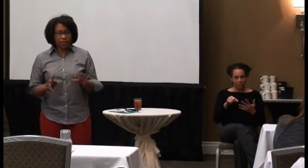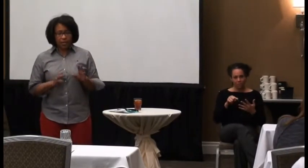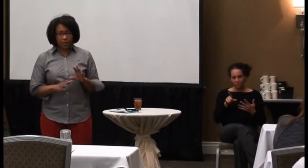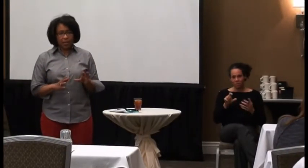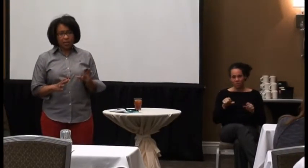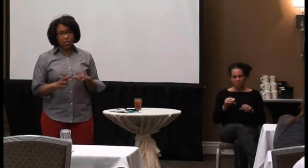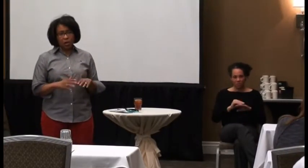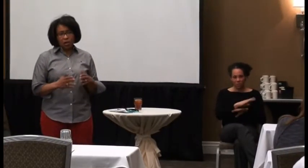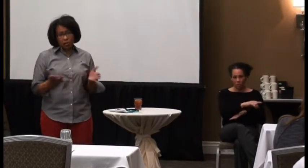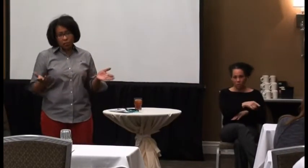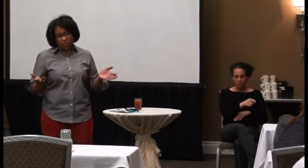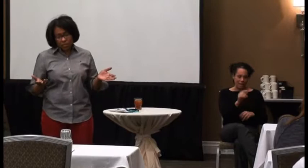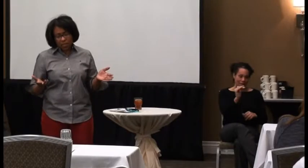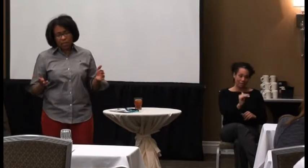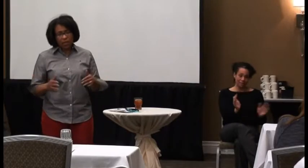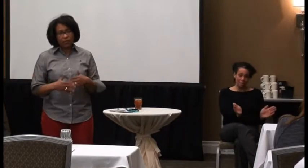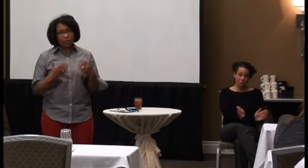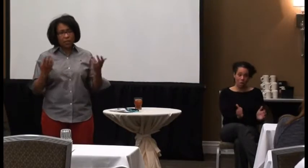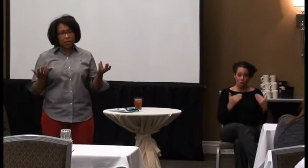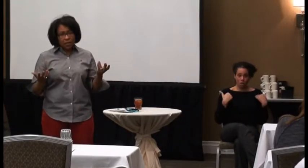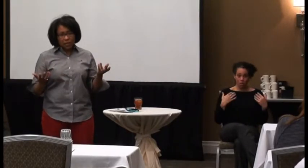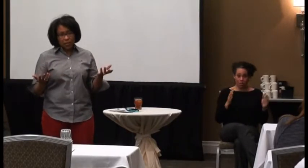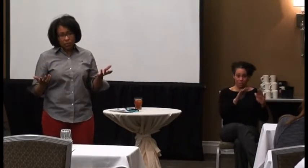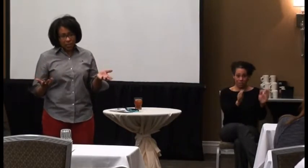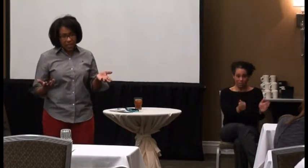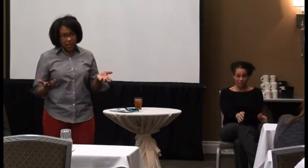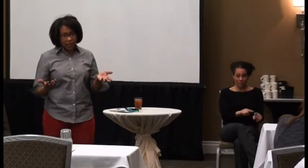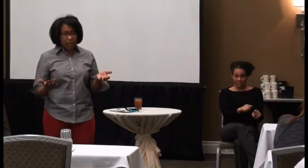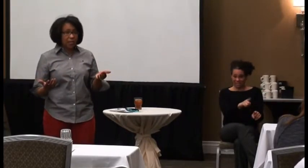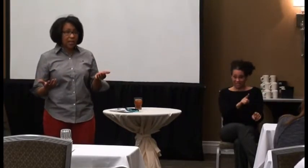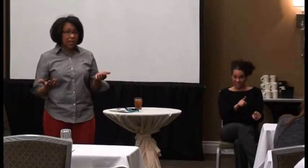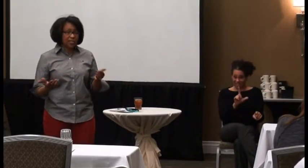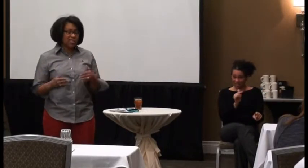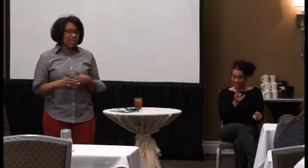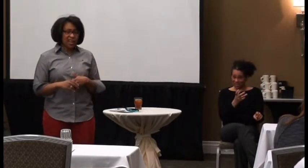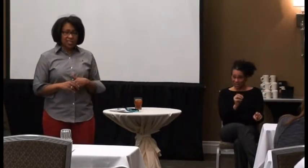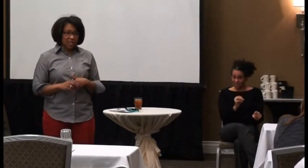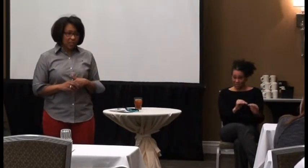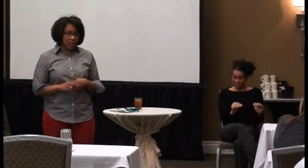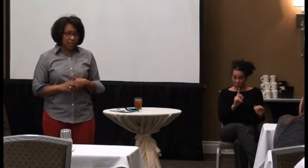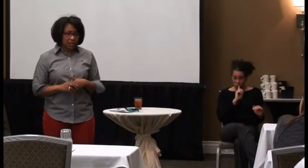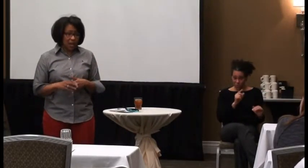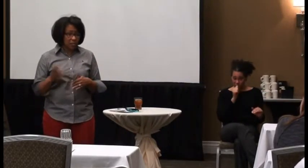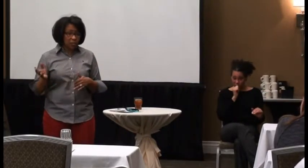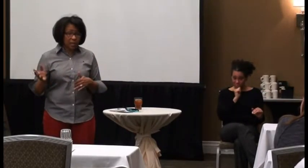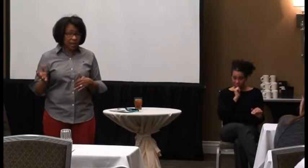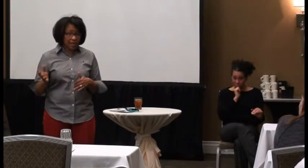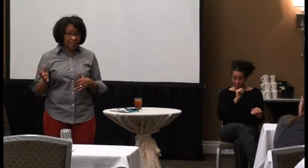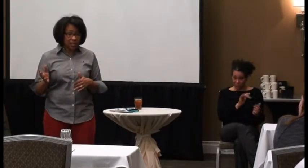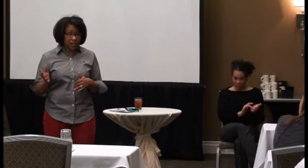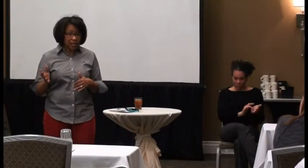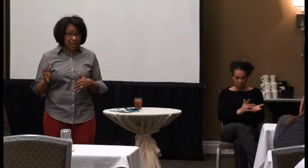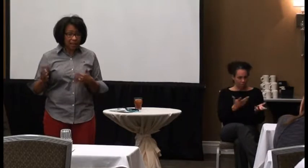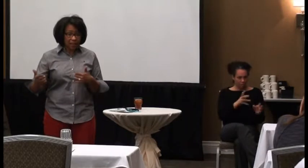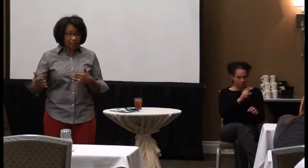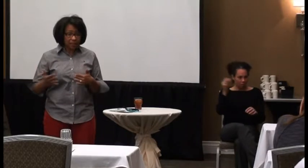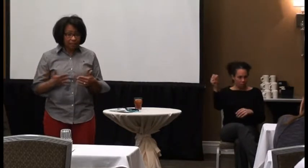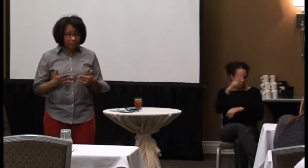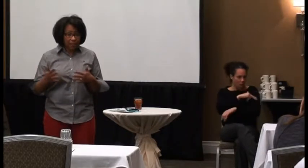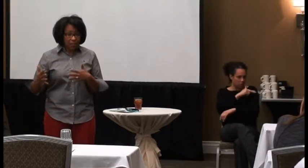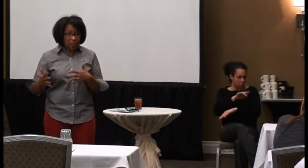for him. And again, he's small, and what's his lithium level, and is he really tolerating medication? Has he ever been hospitalized